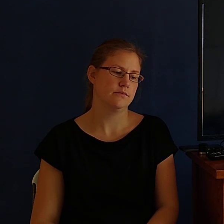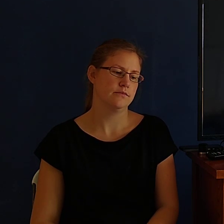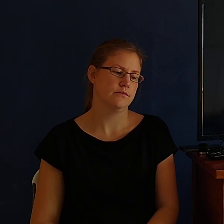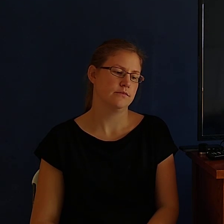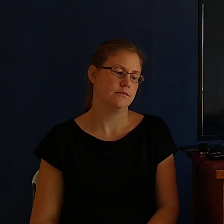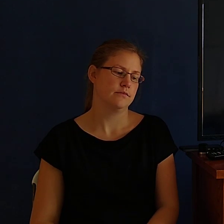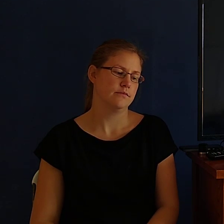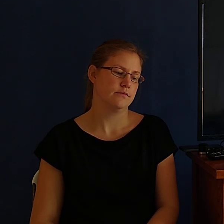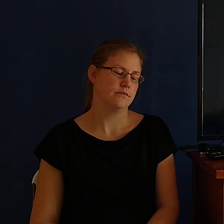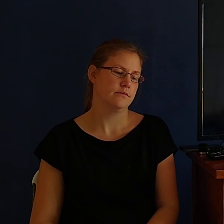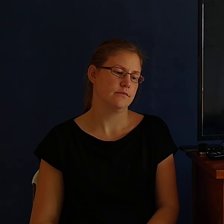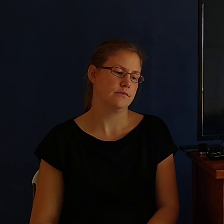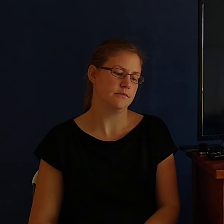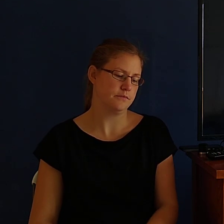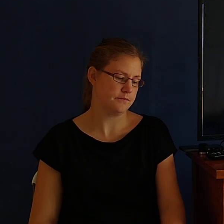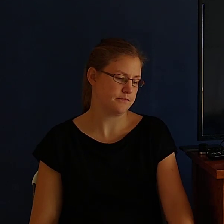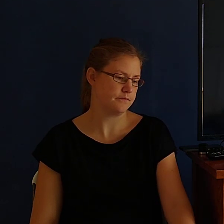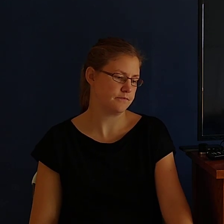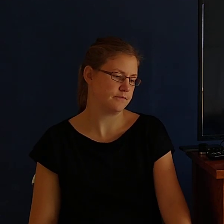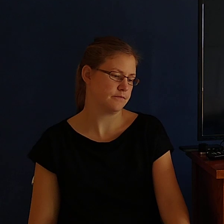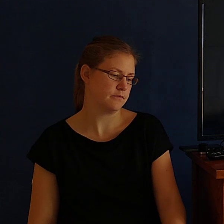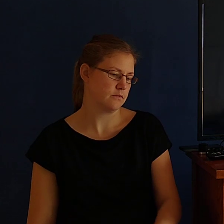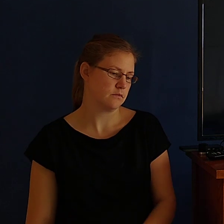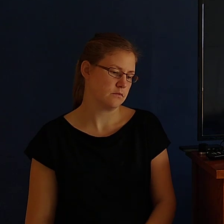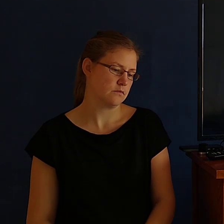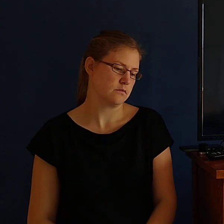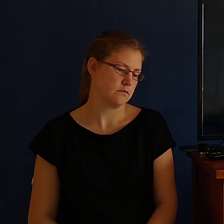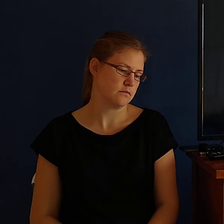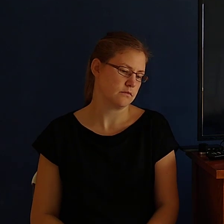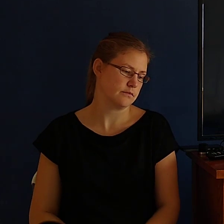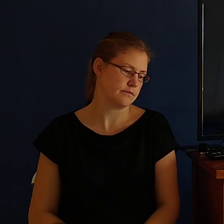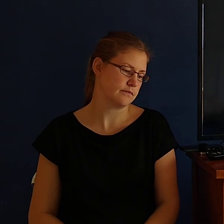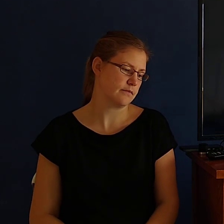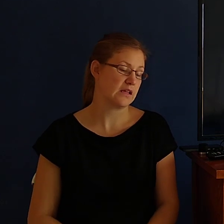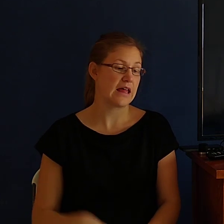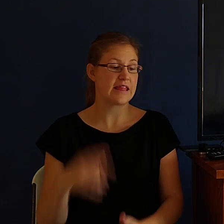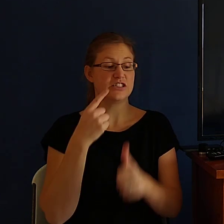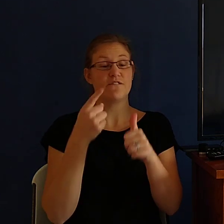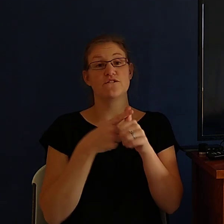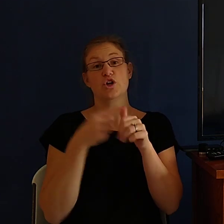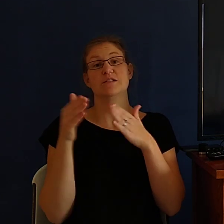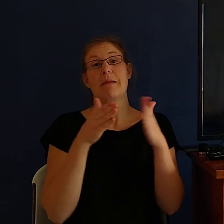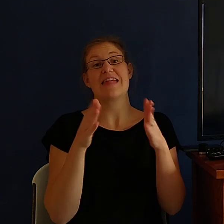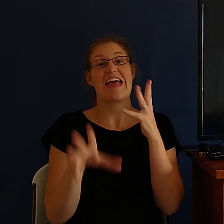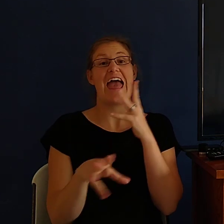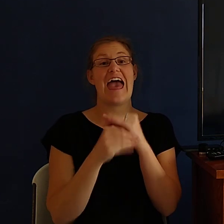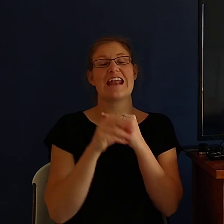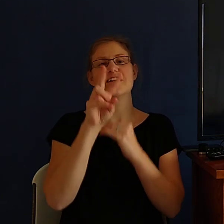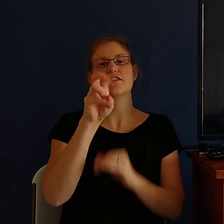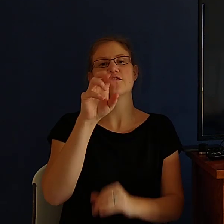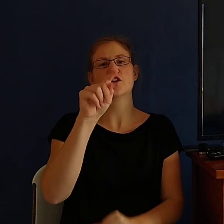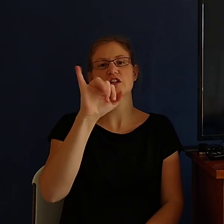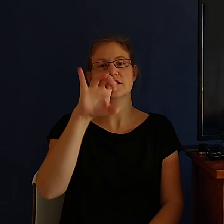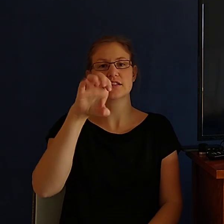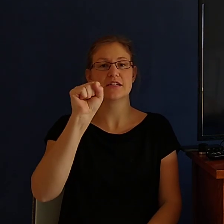A is connected to B. This is the first path. Adding vertices and edges, where each